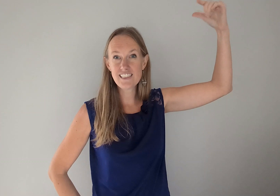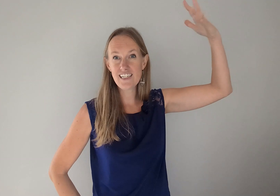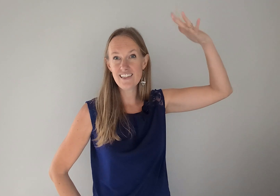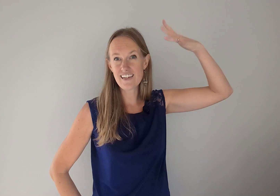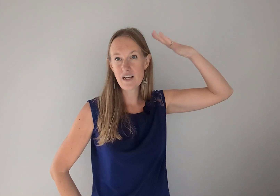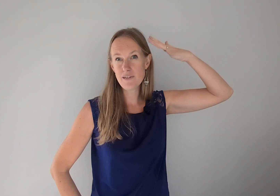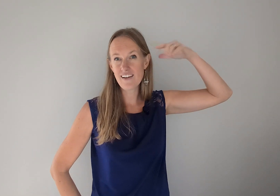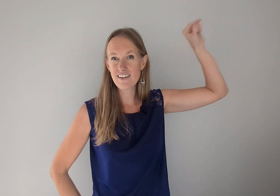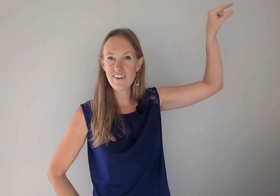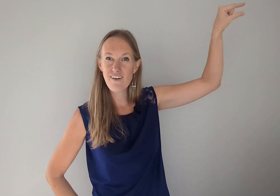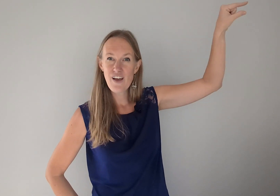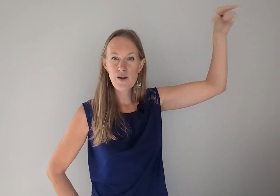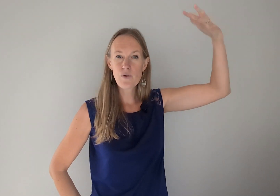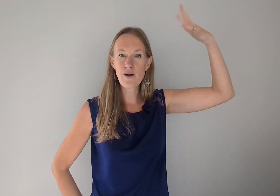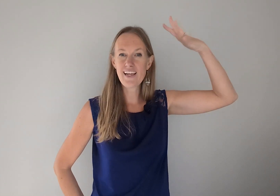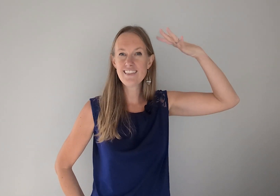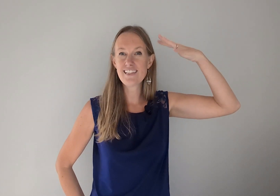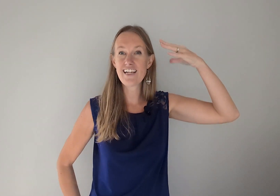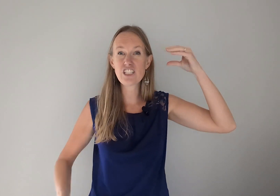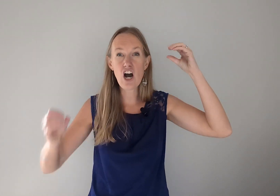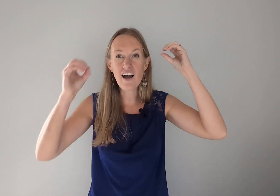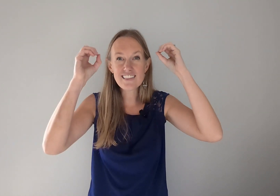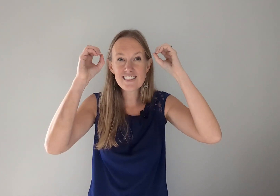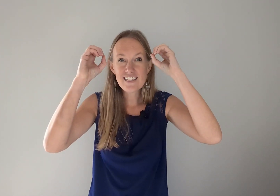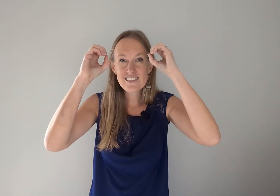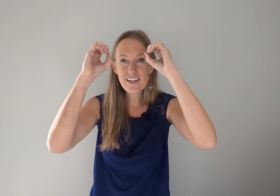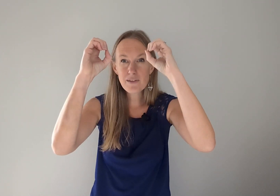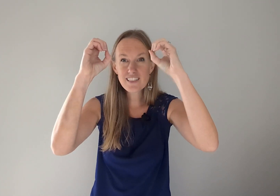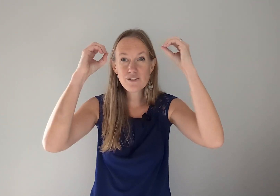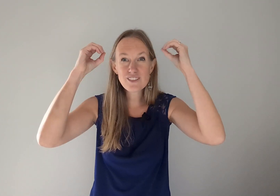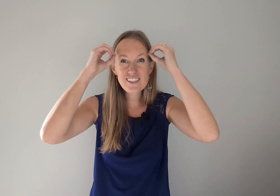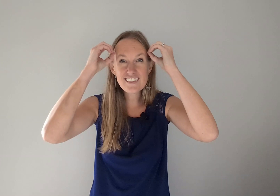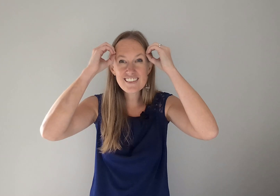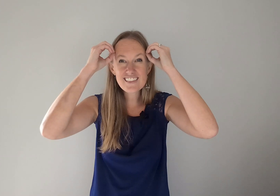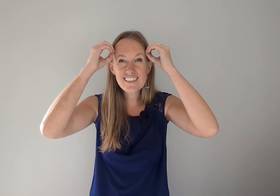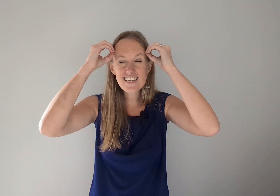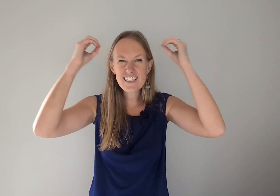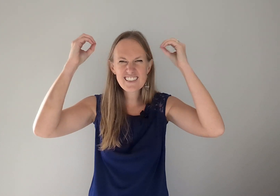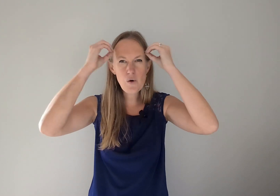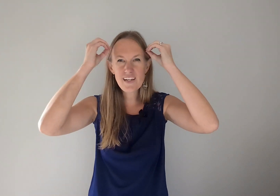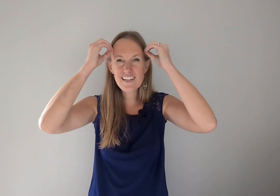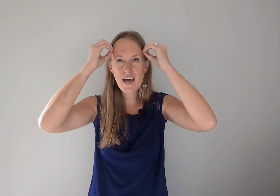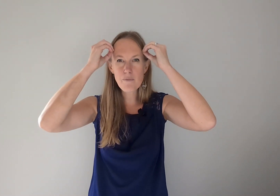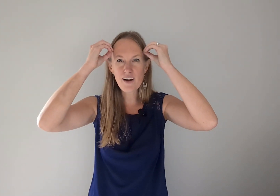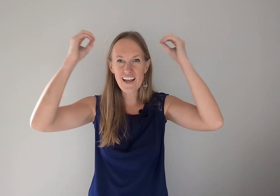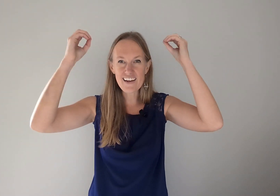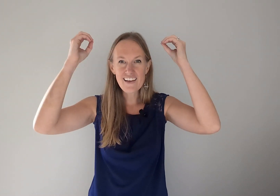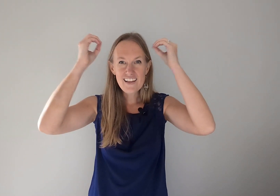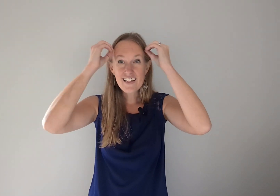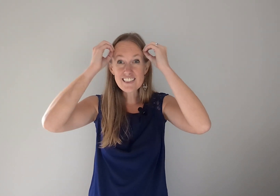G and let it come down on you. Grace that taught. It's going to make 2 circles and it's like it's going into that brain. That